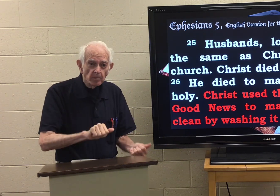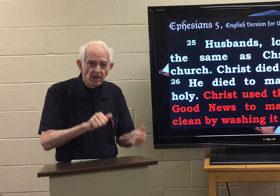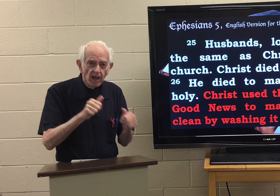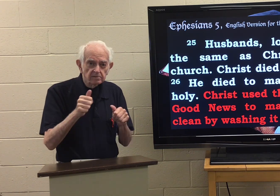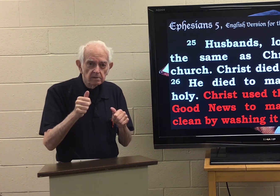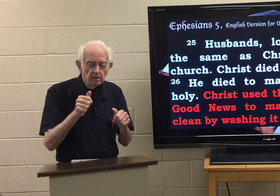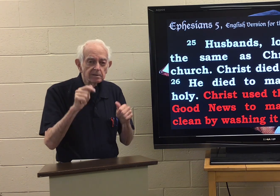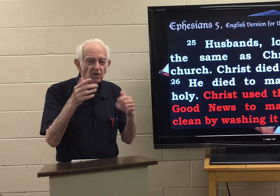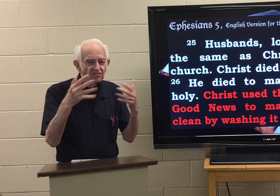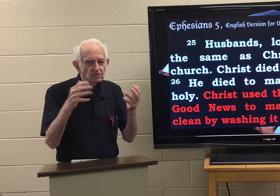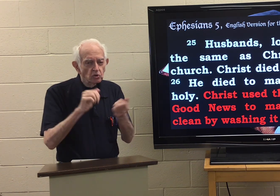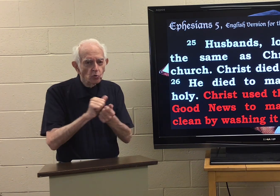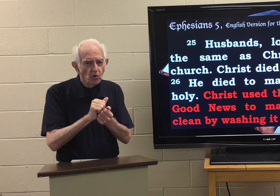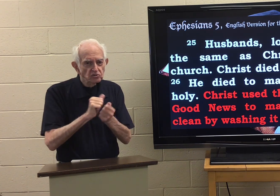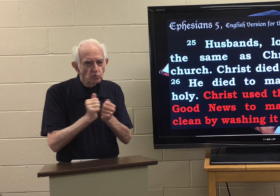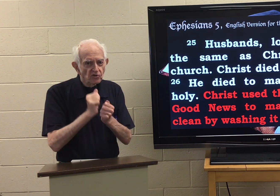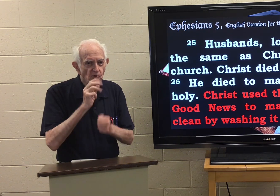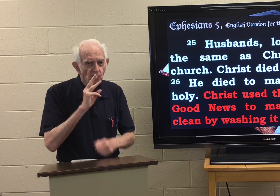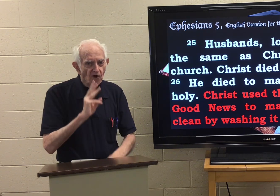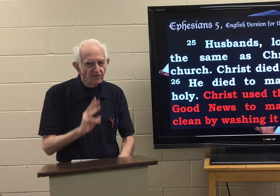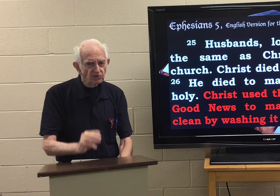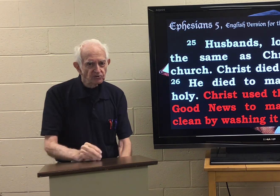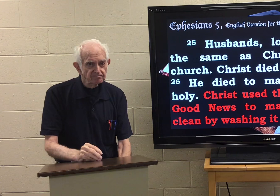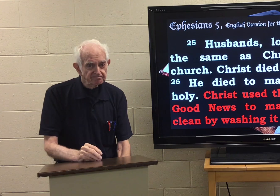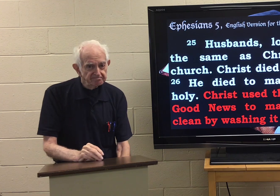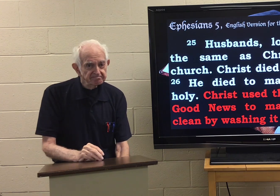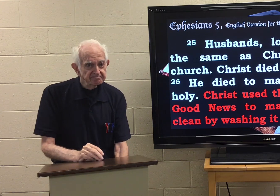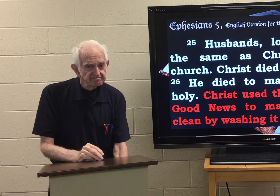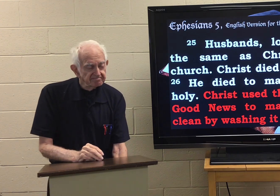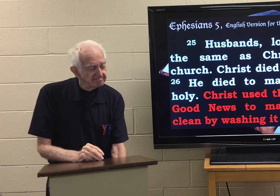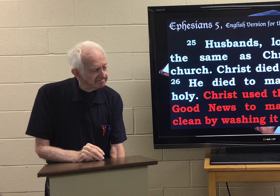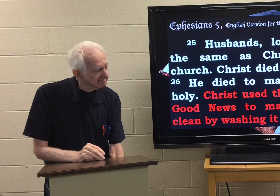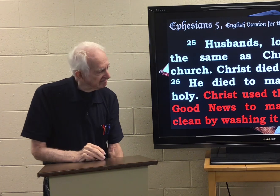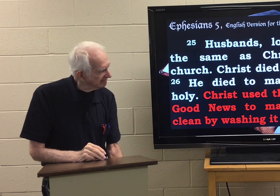If you've been baptized, then you've been washed with water.